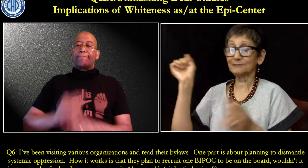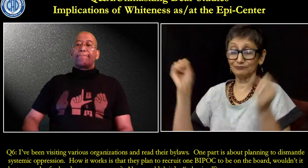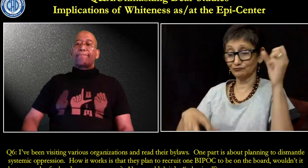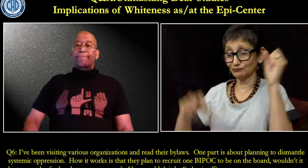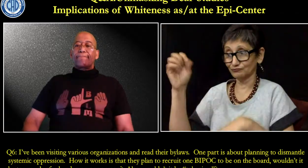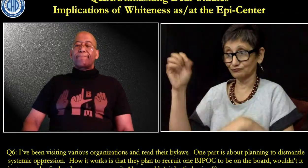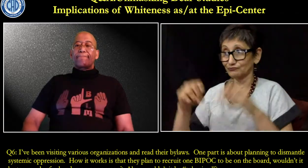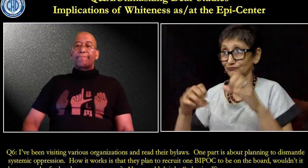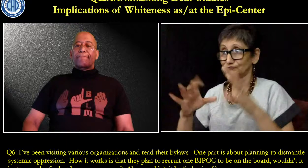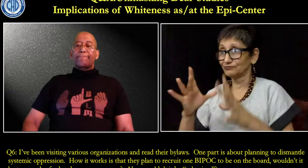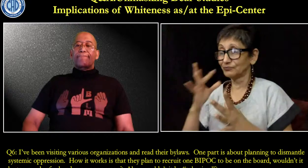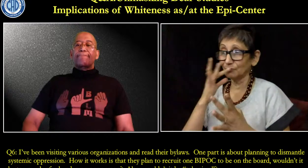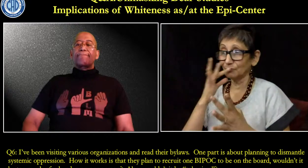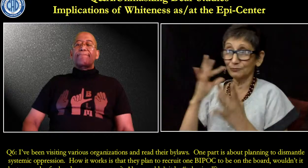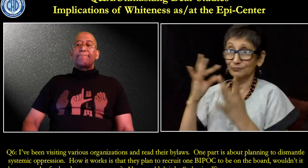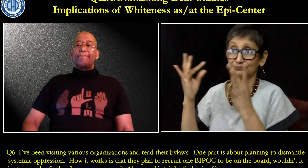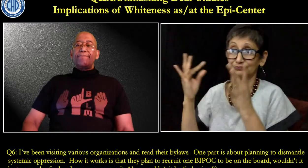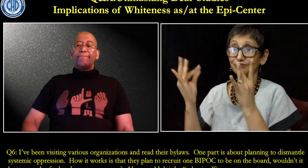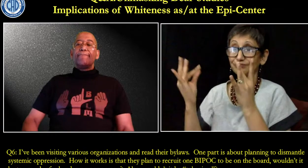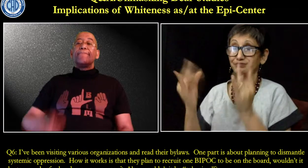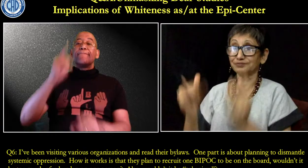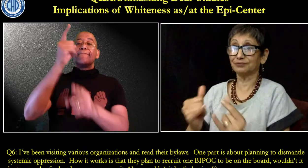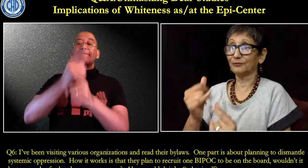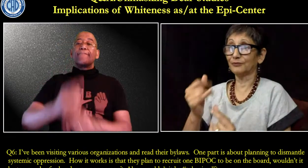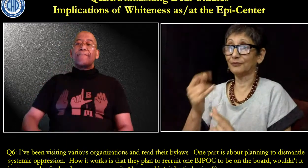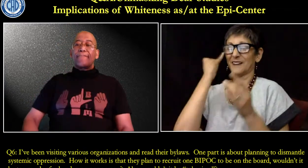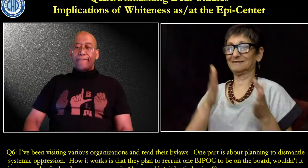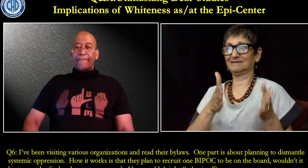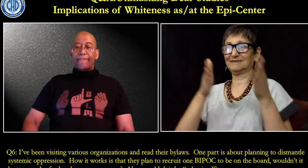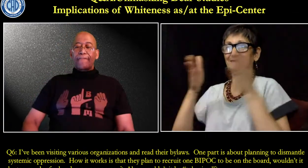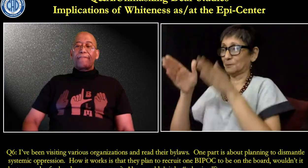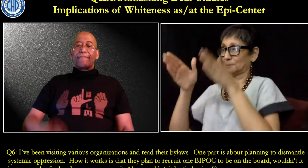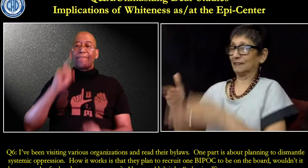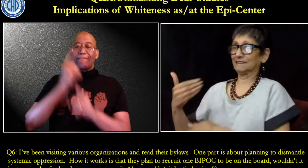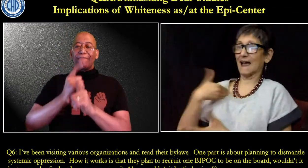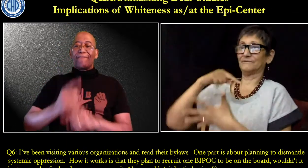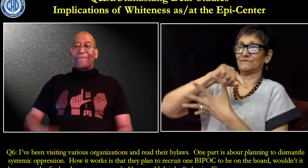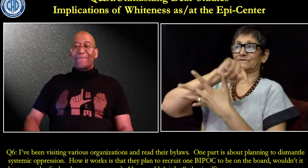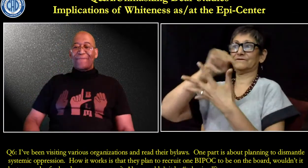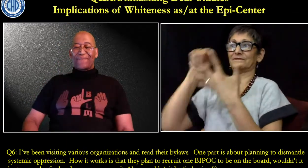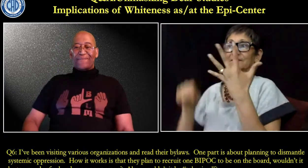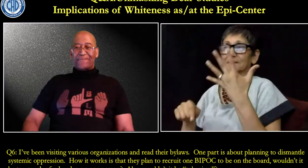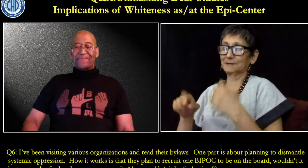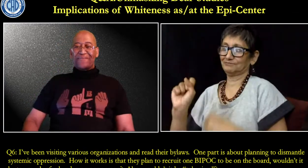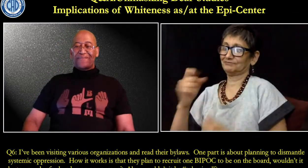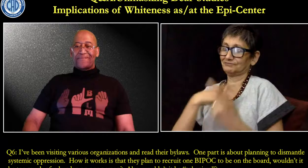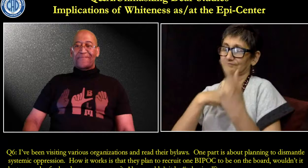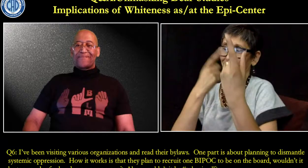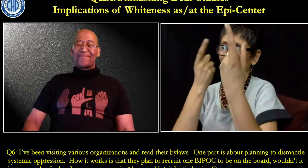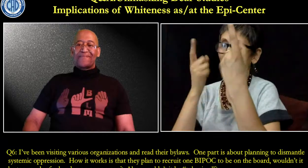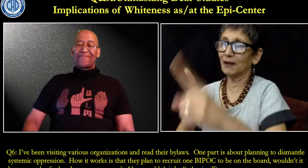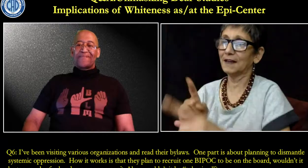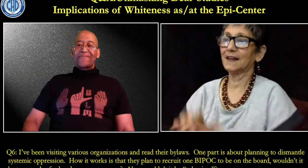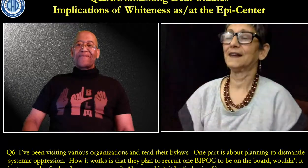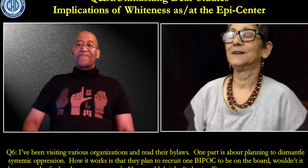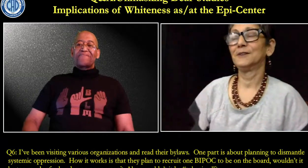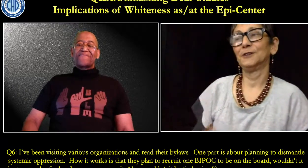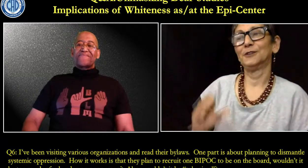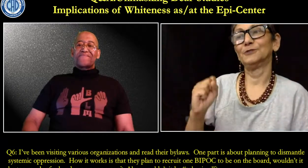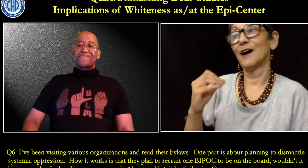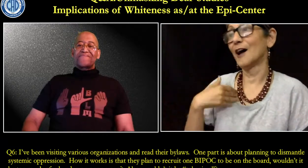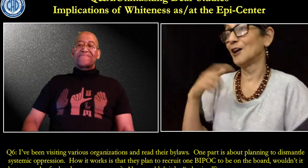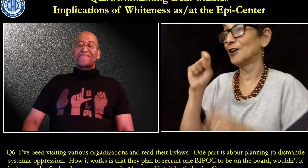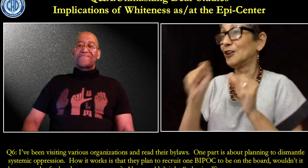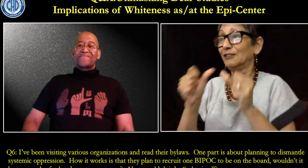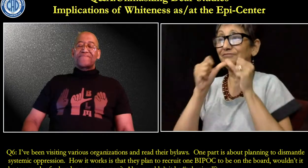the correct ingredients, like all the right mm-hmm. spices, delicious. And if the person